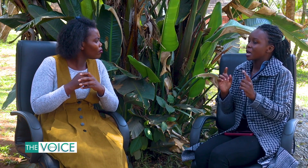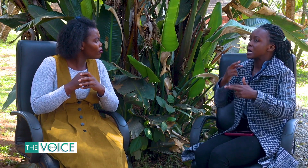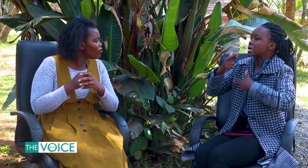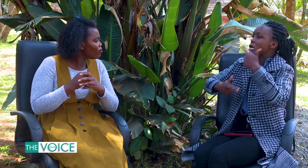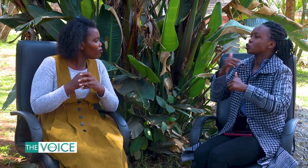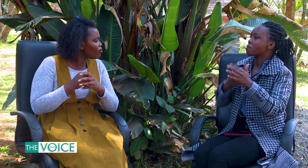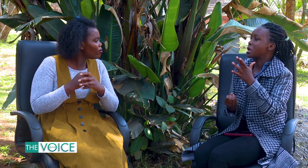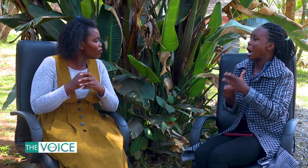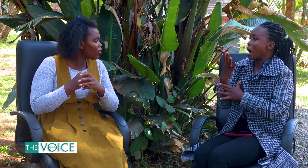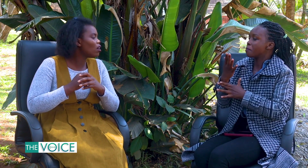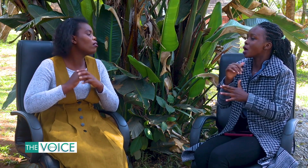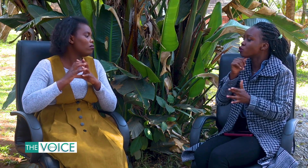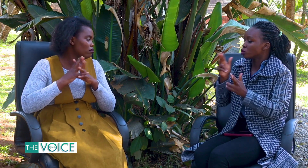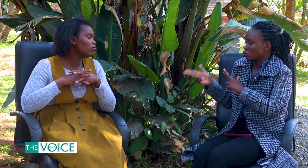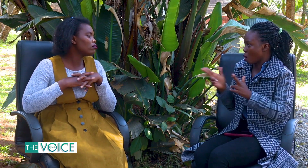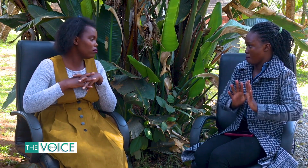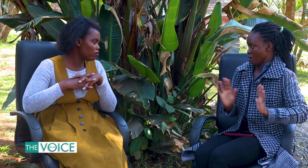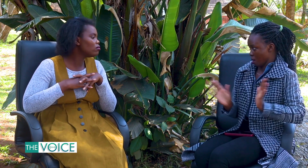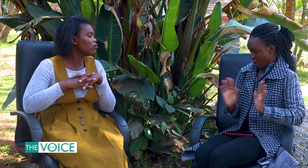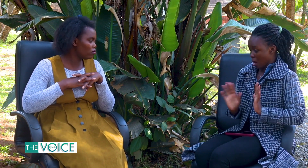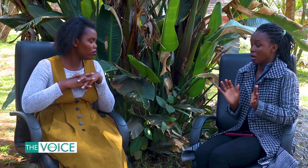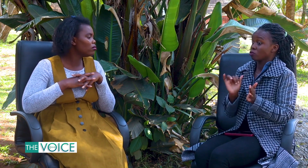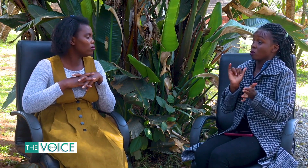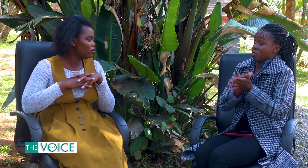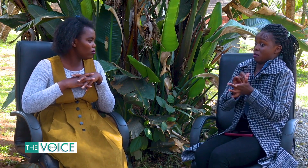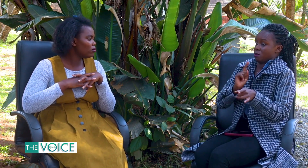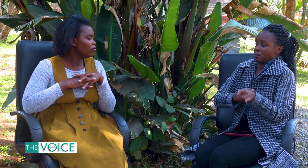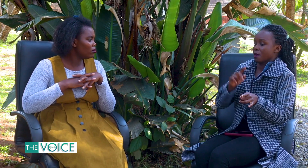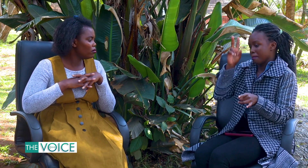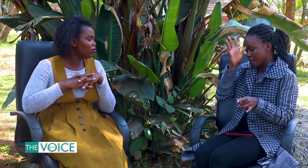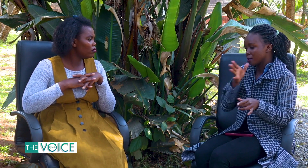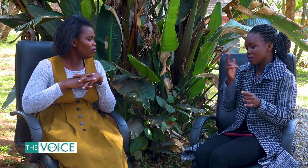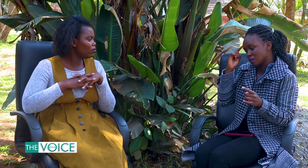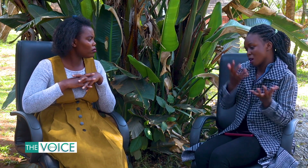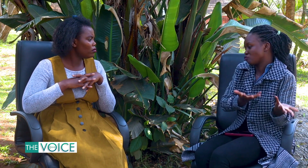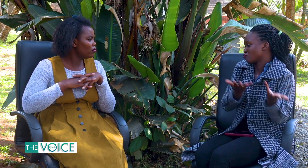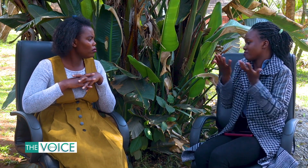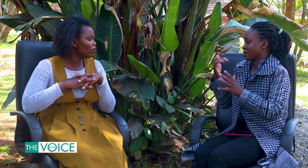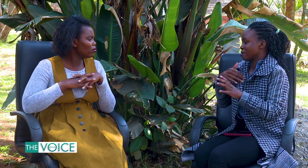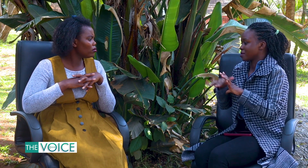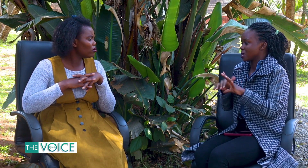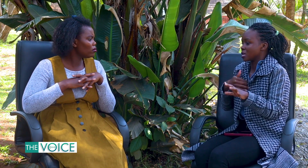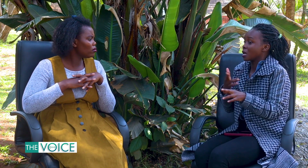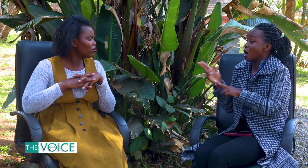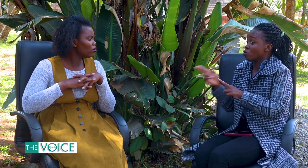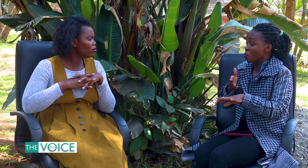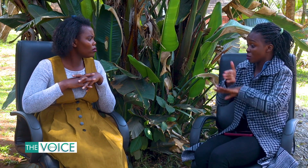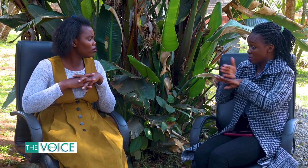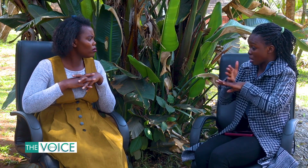when I found out about this, I was so much shaking. And they realized that the reaction was not normal. So they had to bring